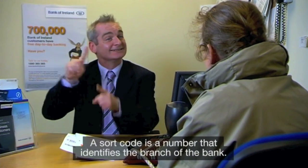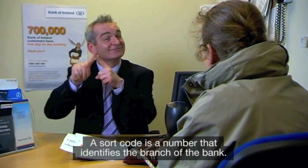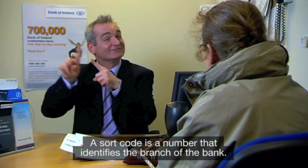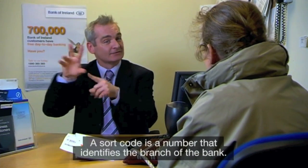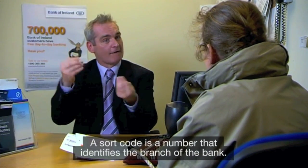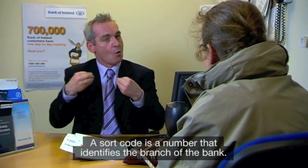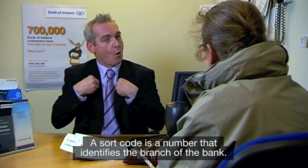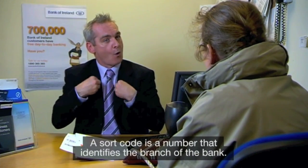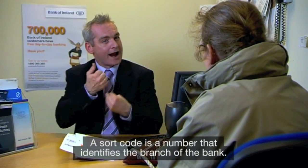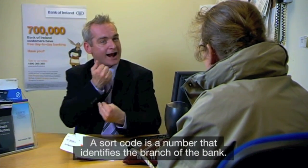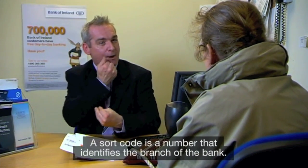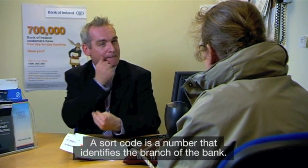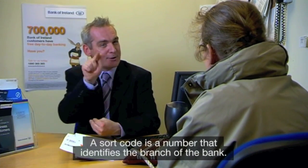that identifies the branch of the bank.